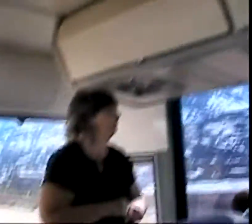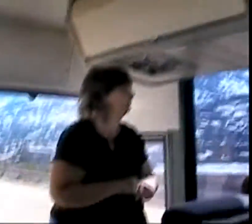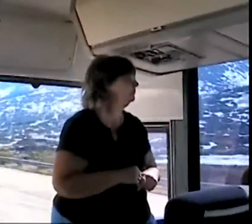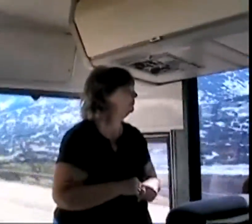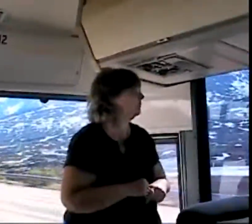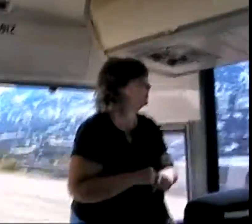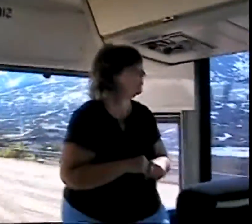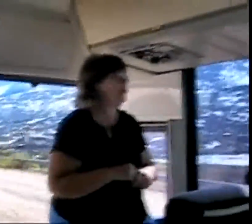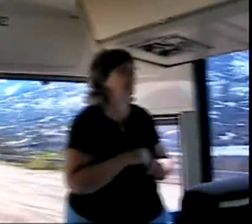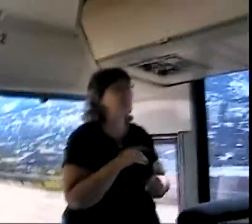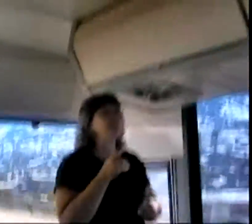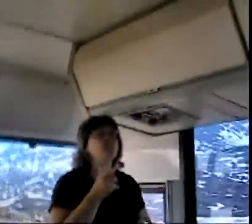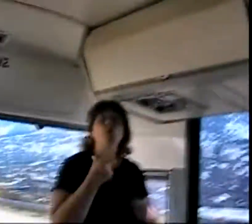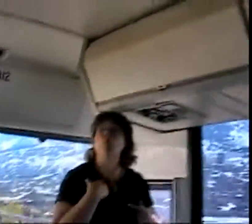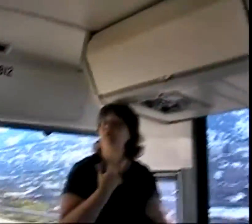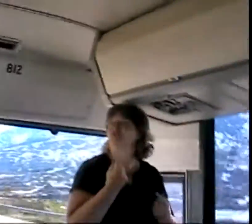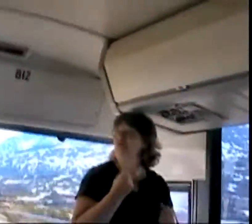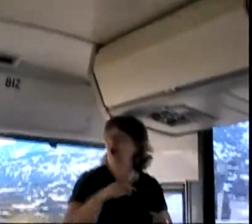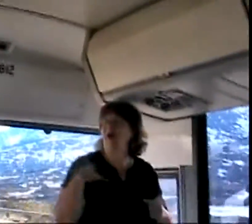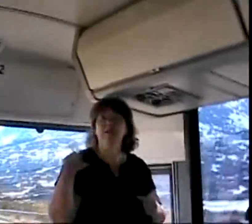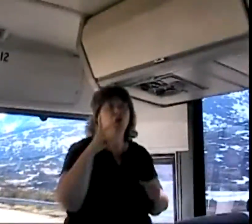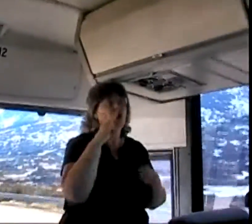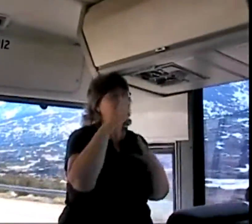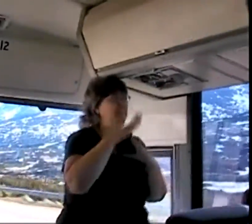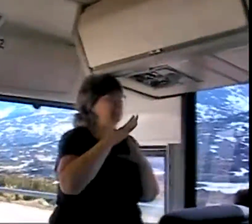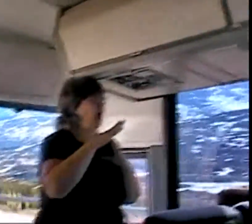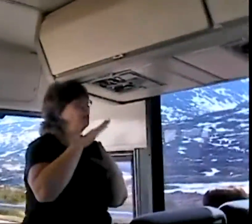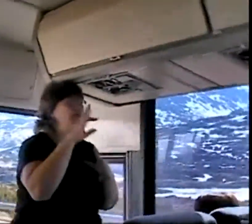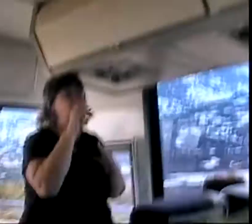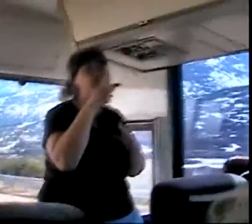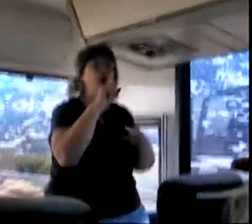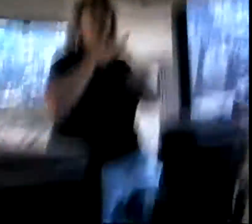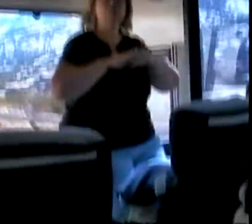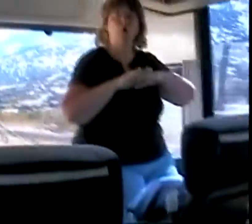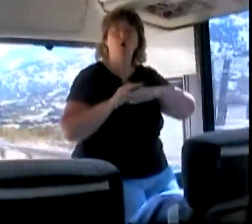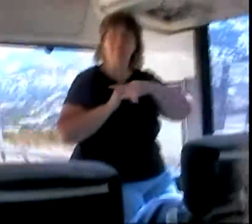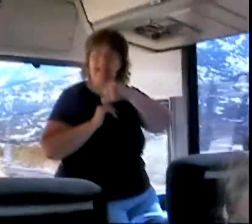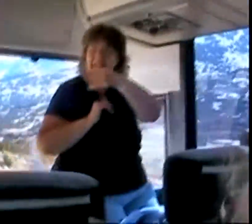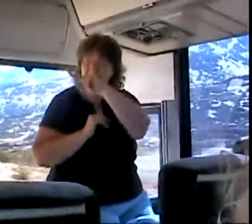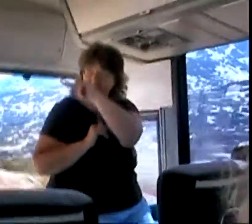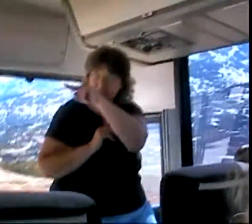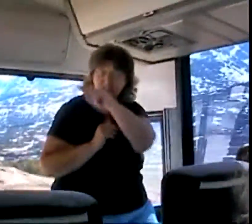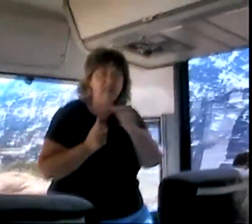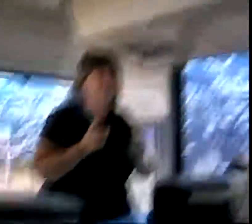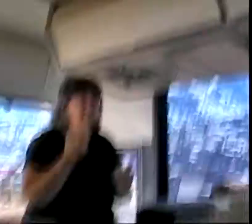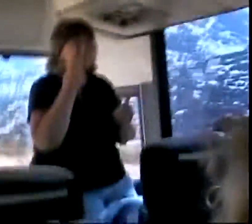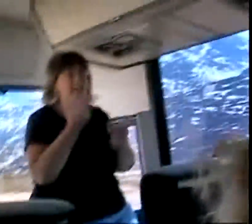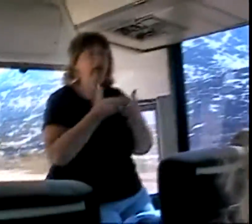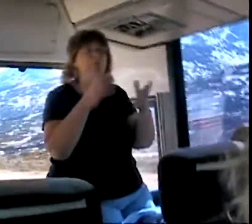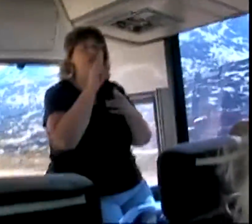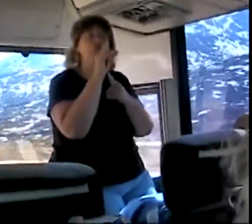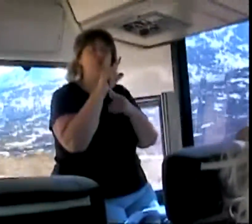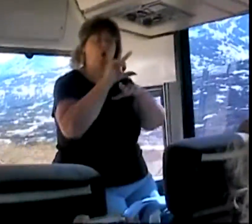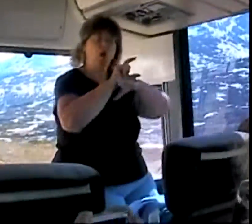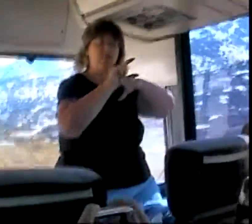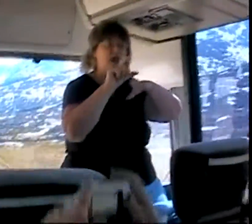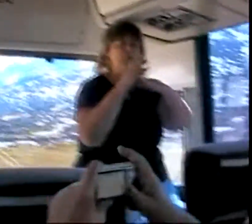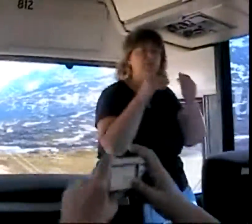As we go along, and you can look at the top of the rocks to the left, how much soil is on the top? Virtually none.